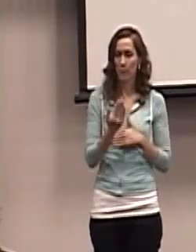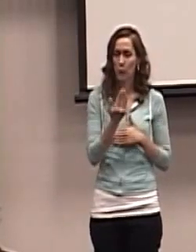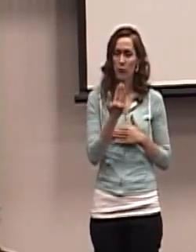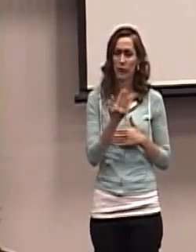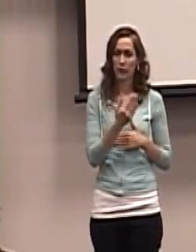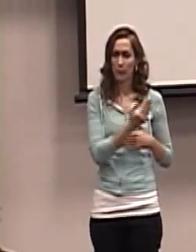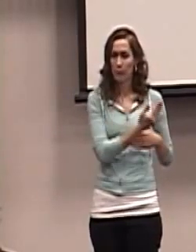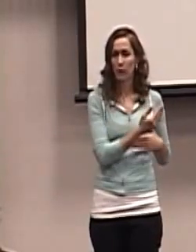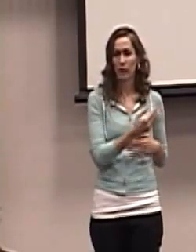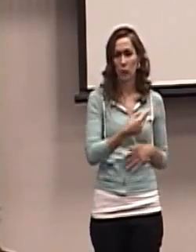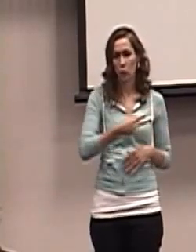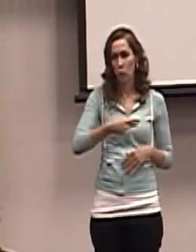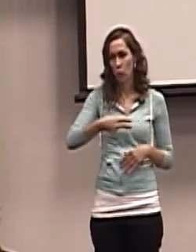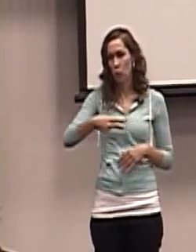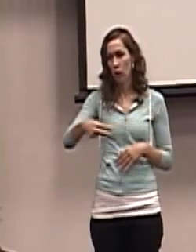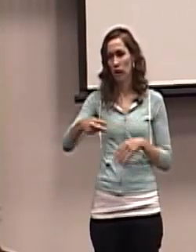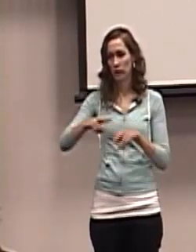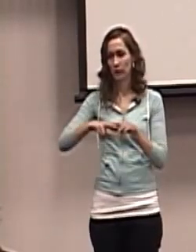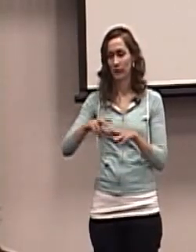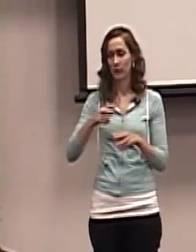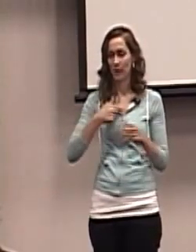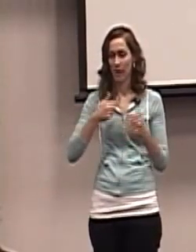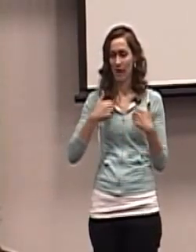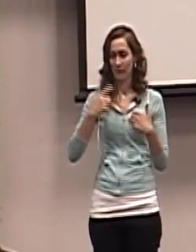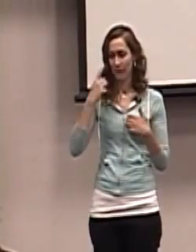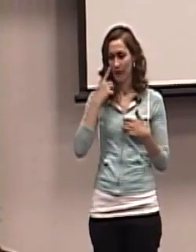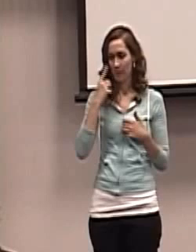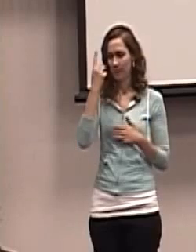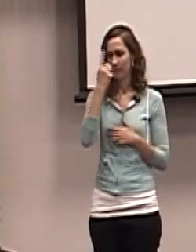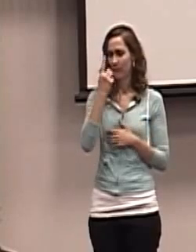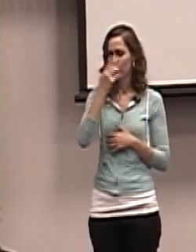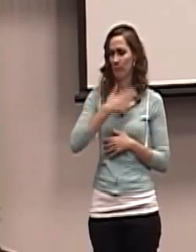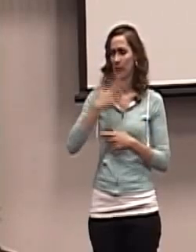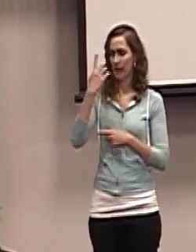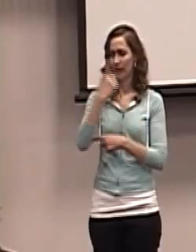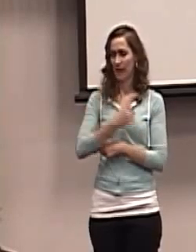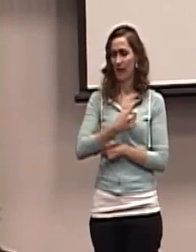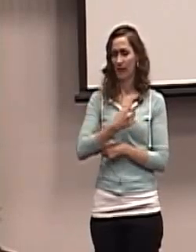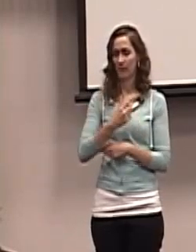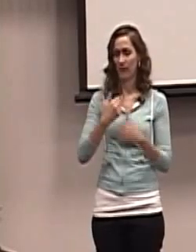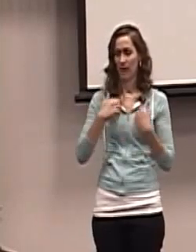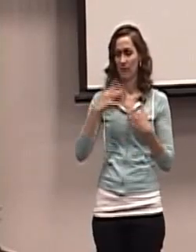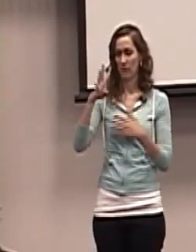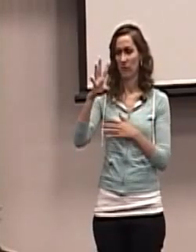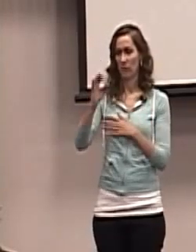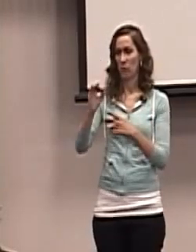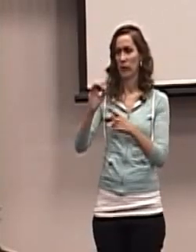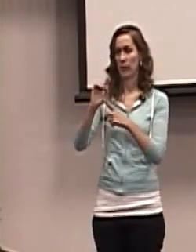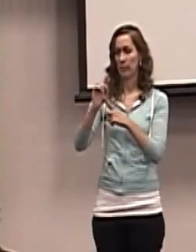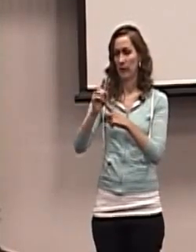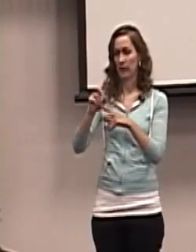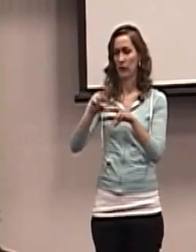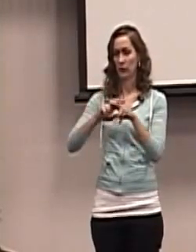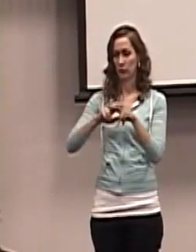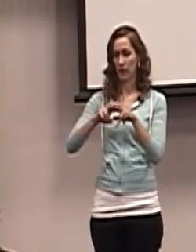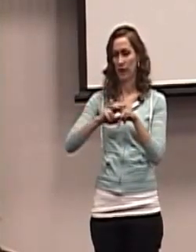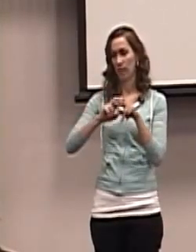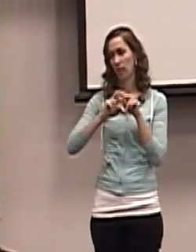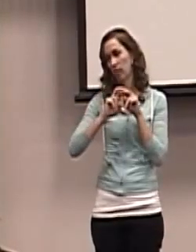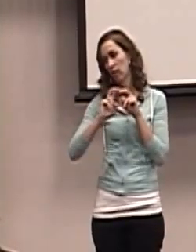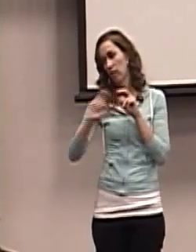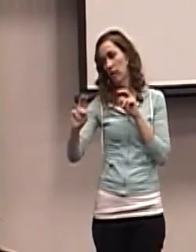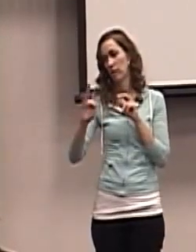in the walk, I have time to think about, the day. I had a 40-minute train ride. That gave me time to write